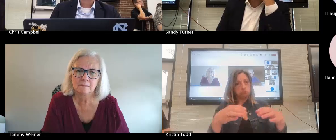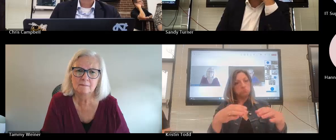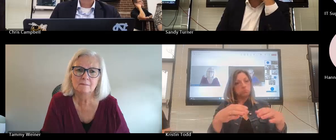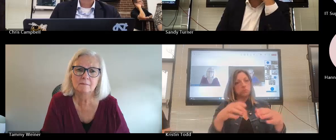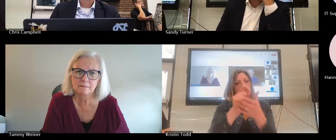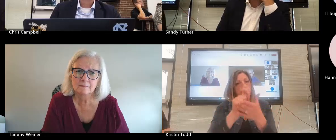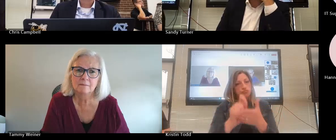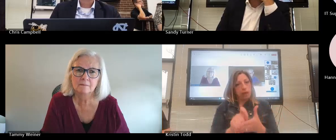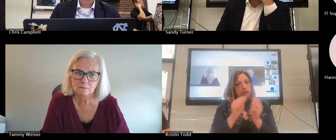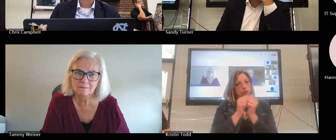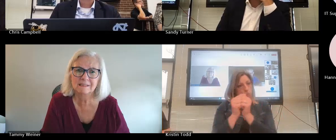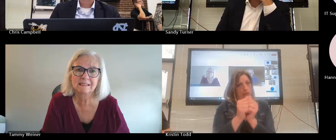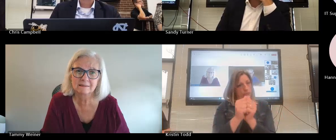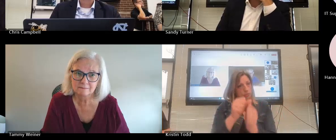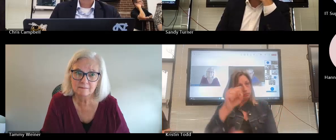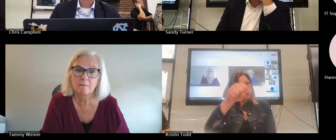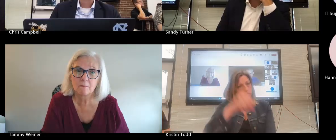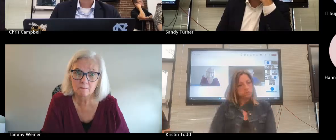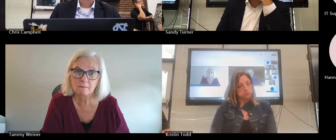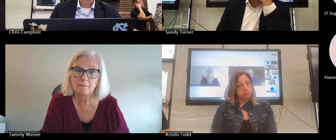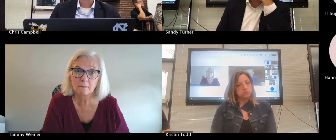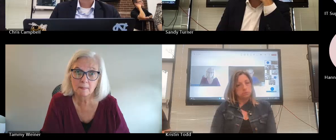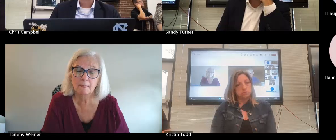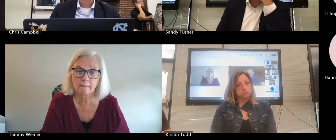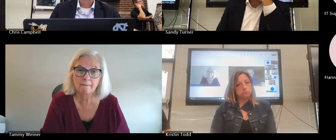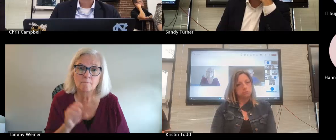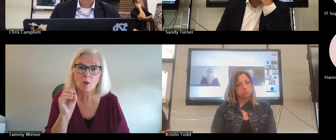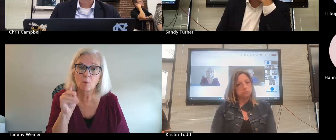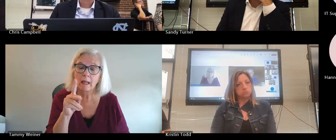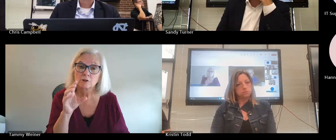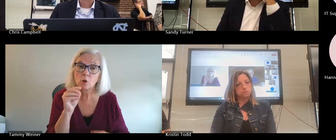your legislature, but we could get together as a committee and do it together.